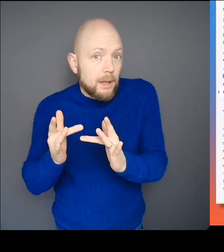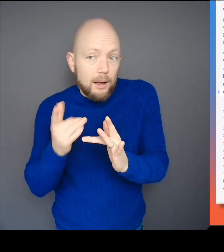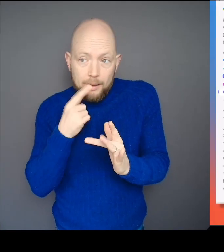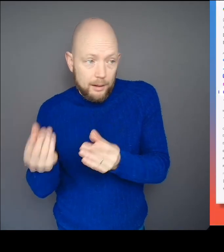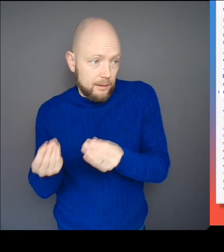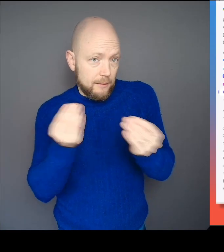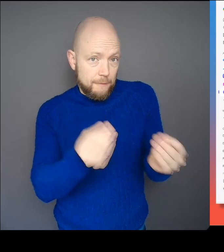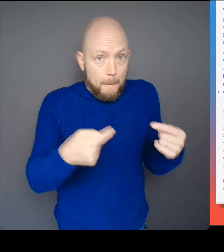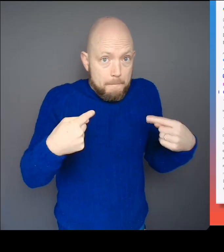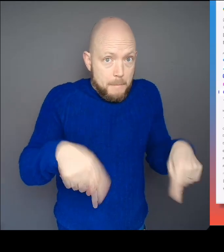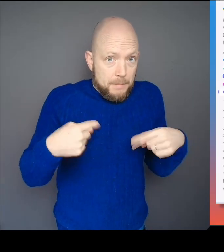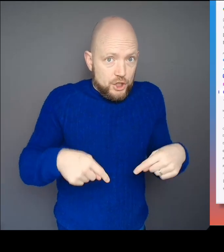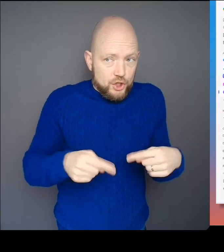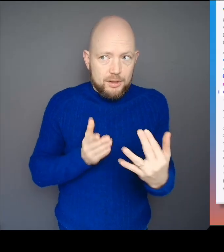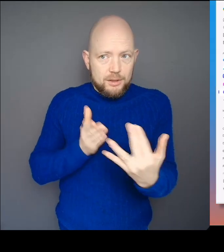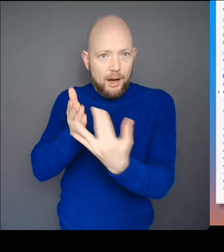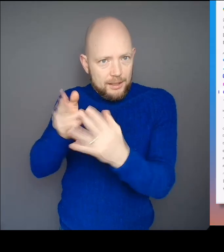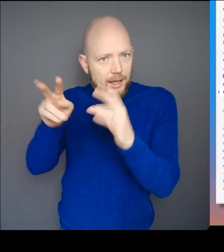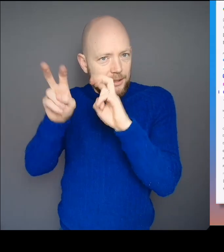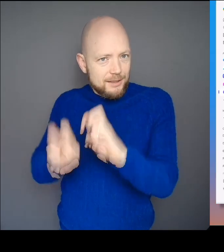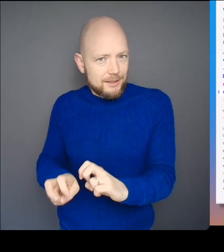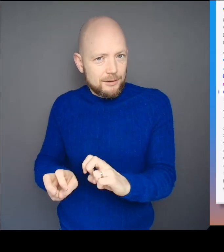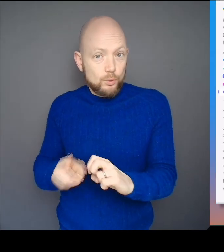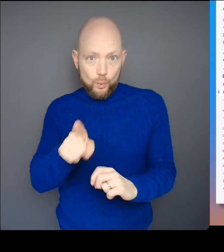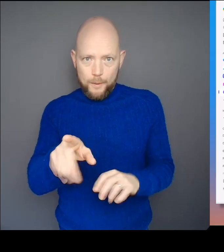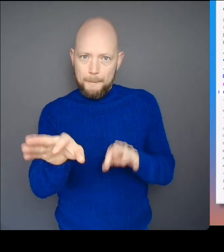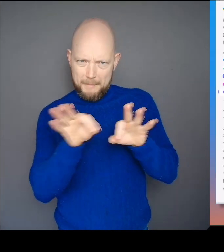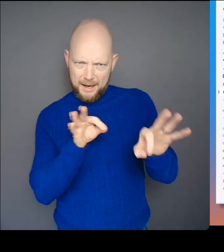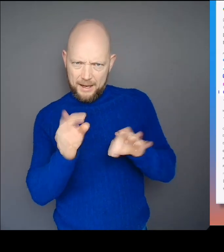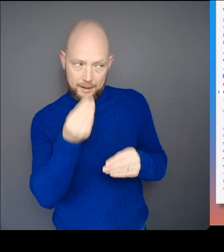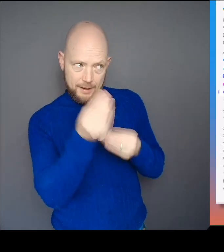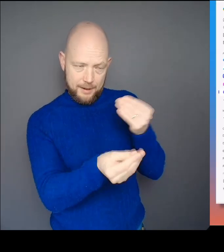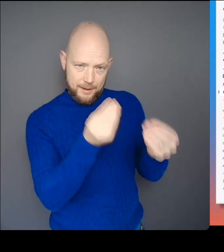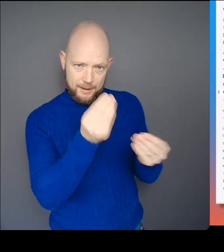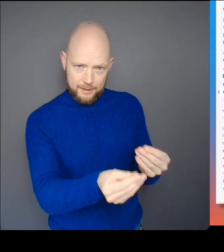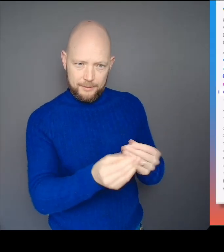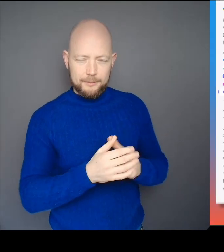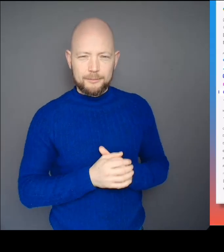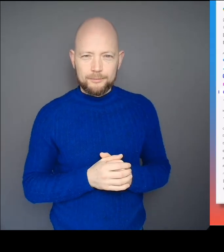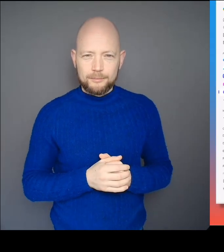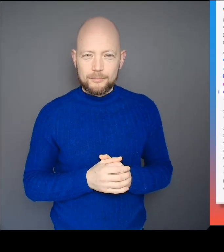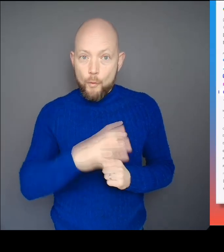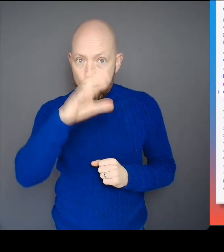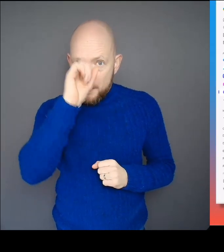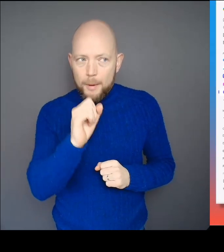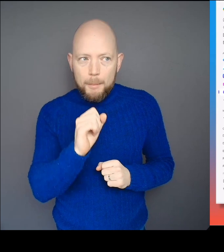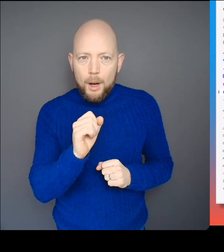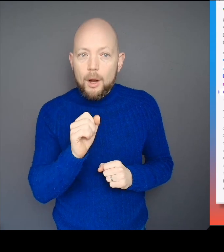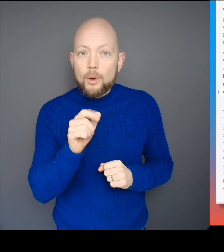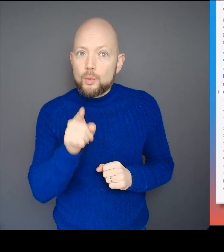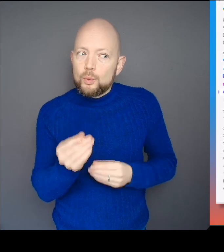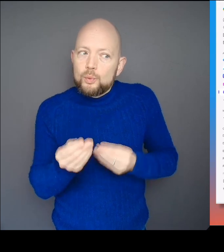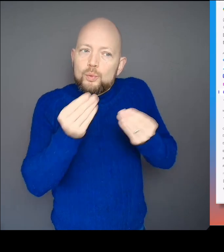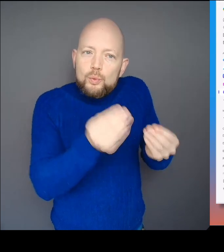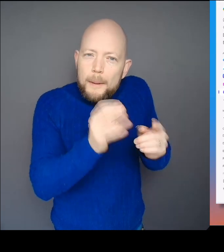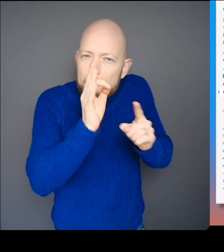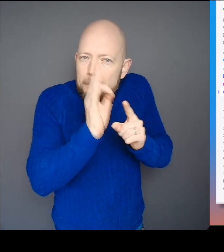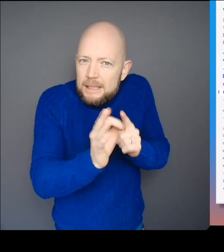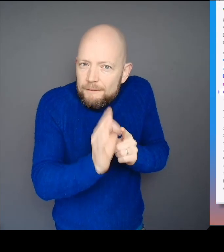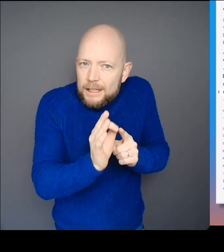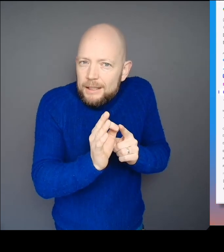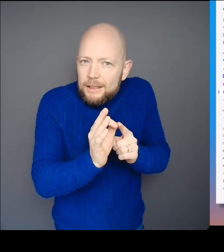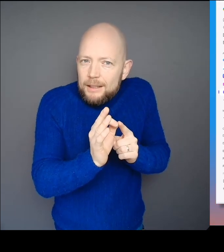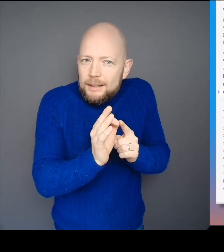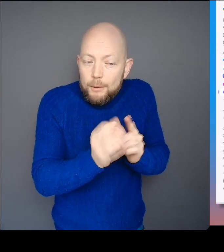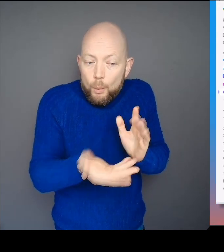external website on planning pets at work days, and I could add that in there as well if I want. Only use specified